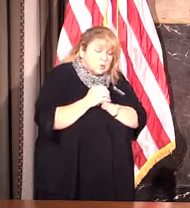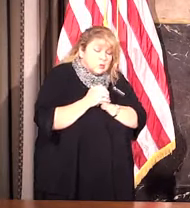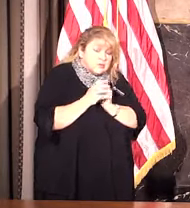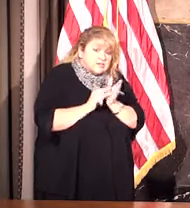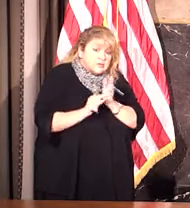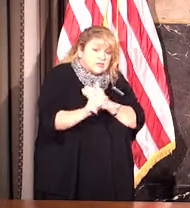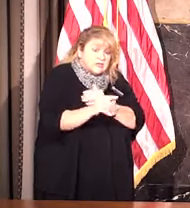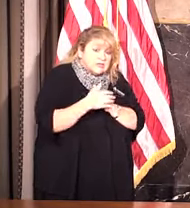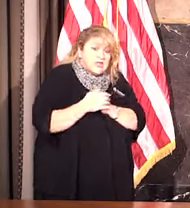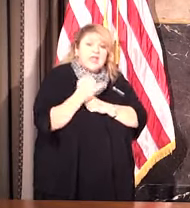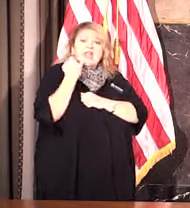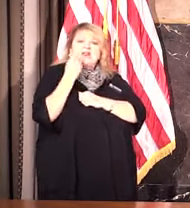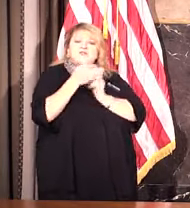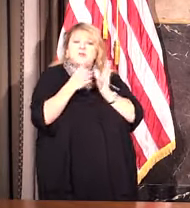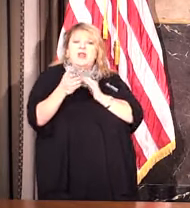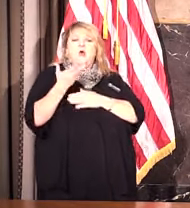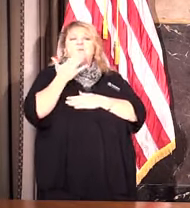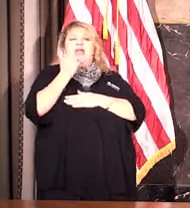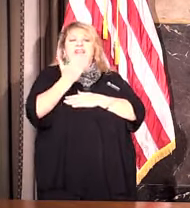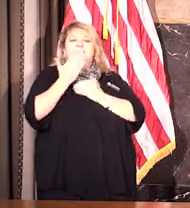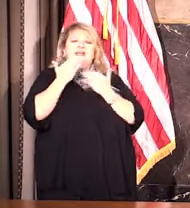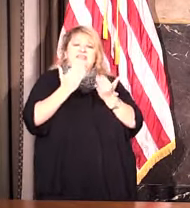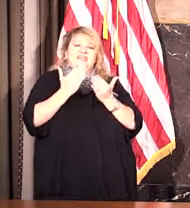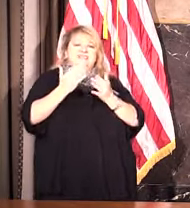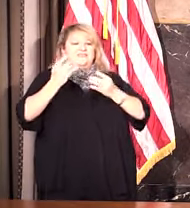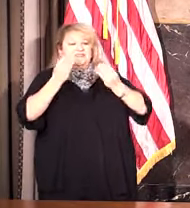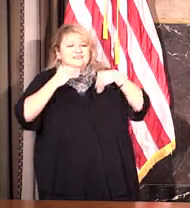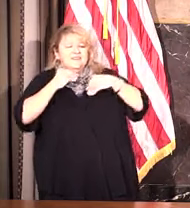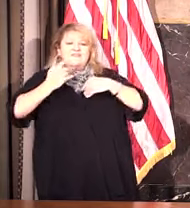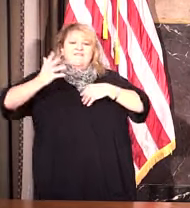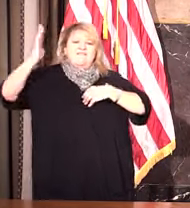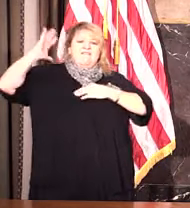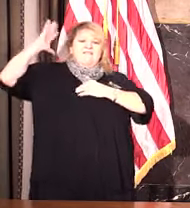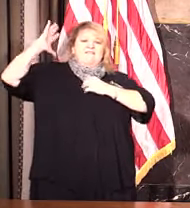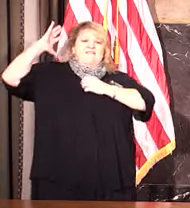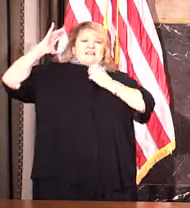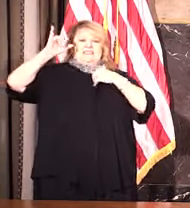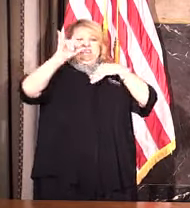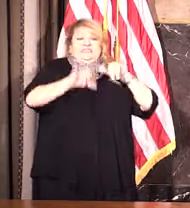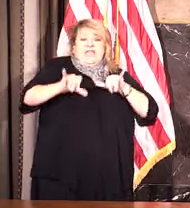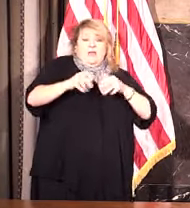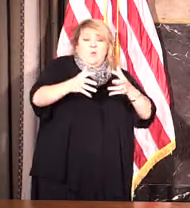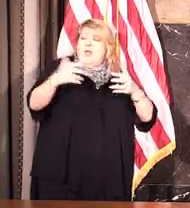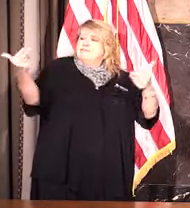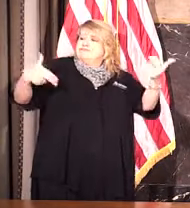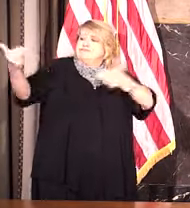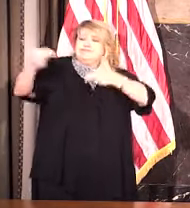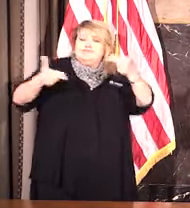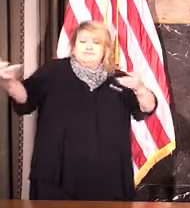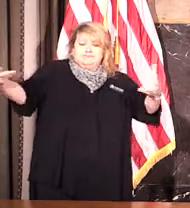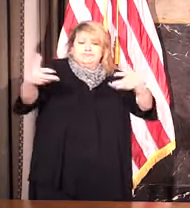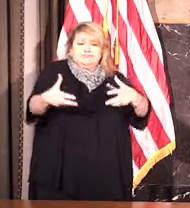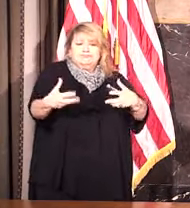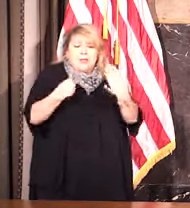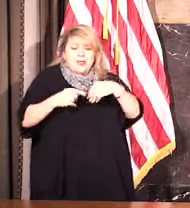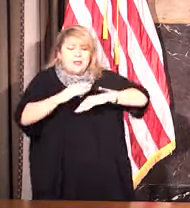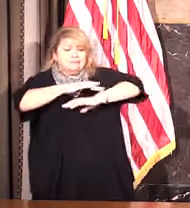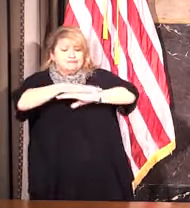bring extended family, friends around a common dinner table, you're making a